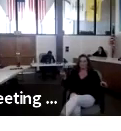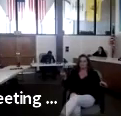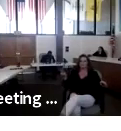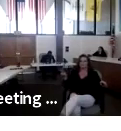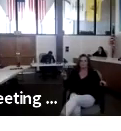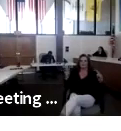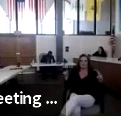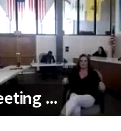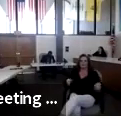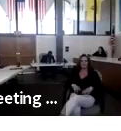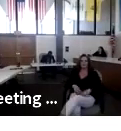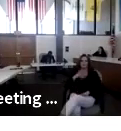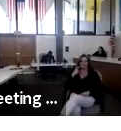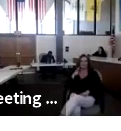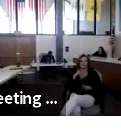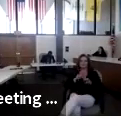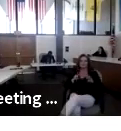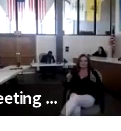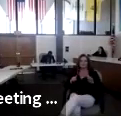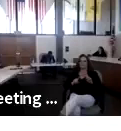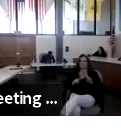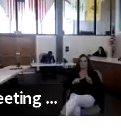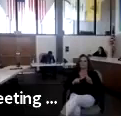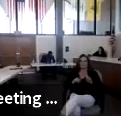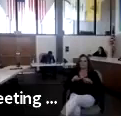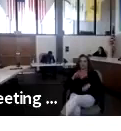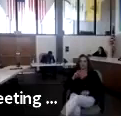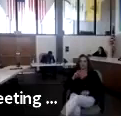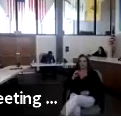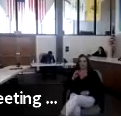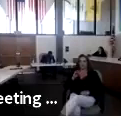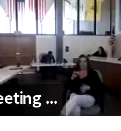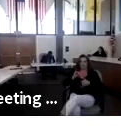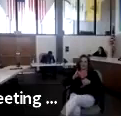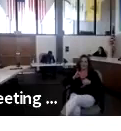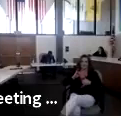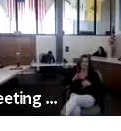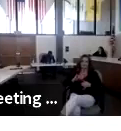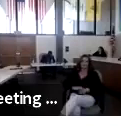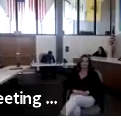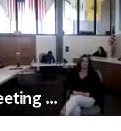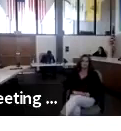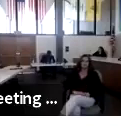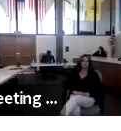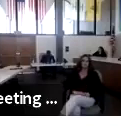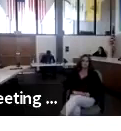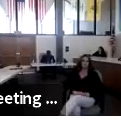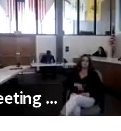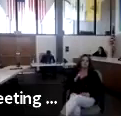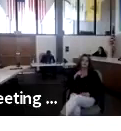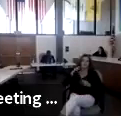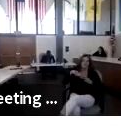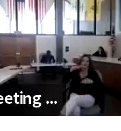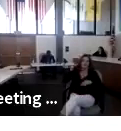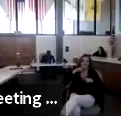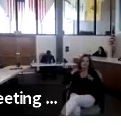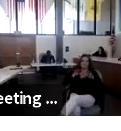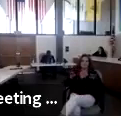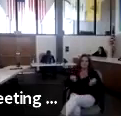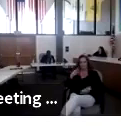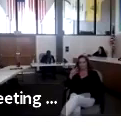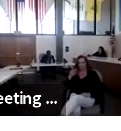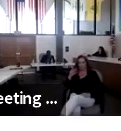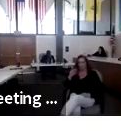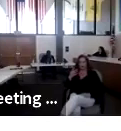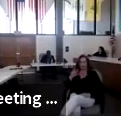see the varying roof heights that we're talking about here. The highest occupiable level is level 4 at 70 foot. And I should